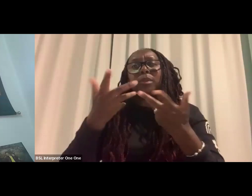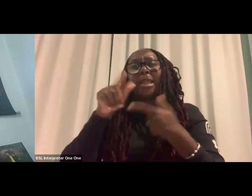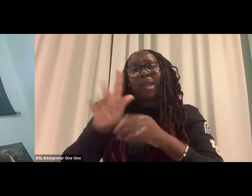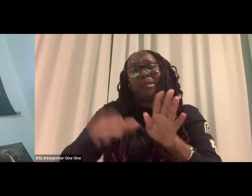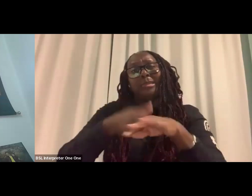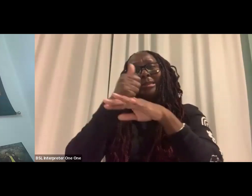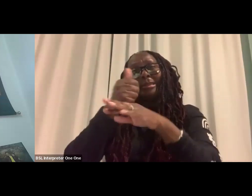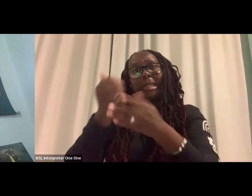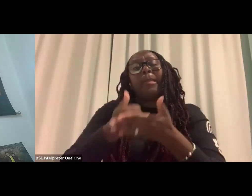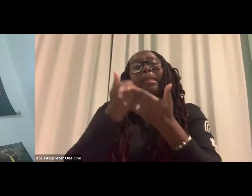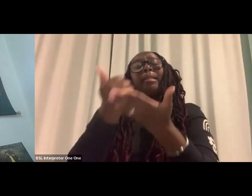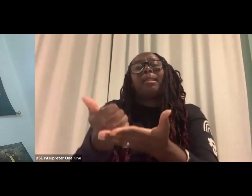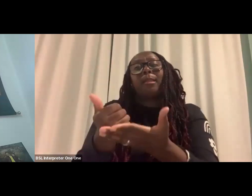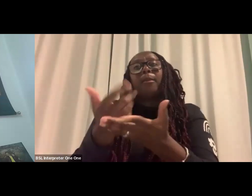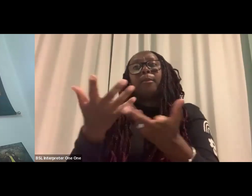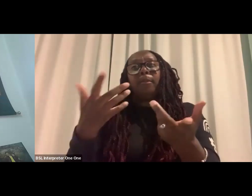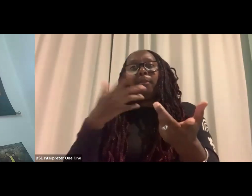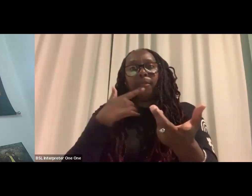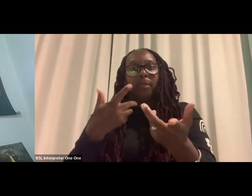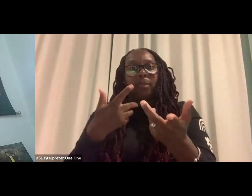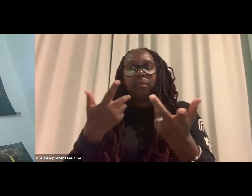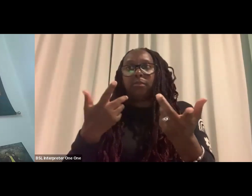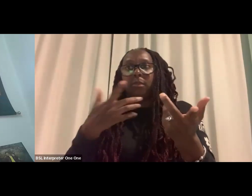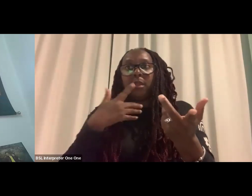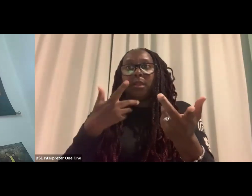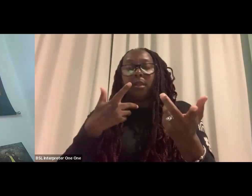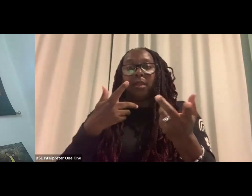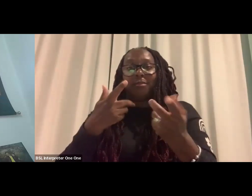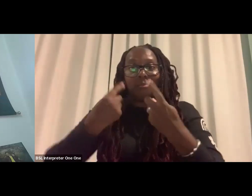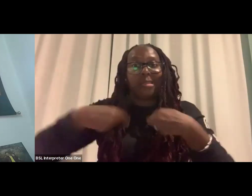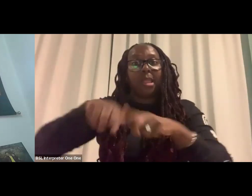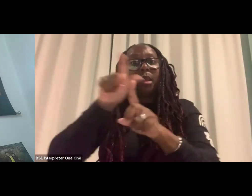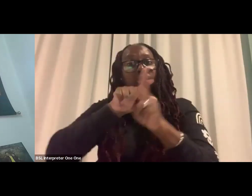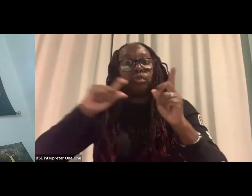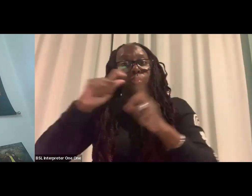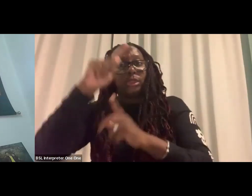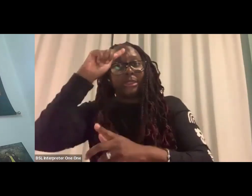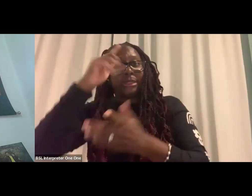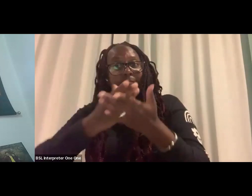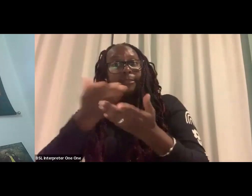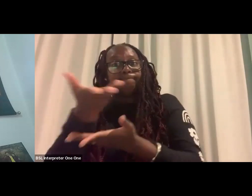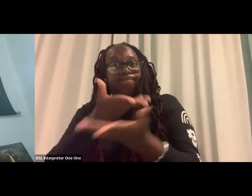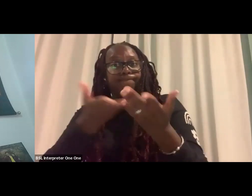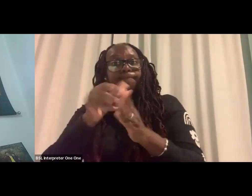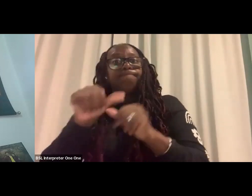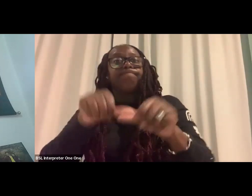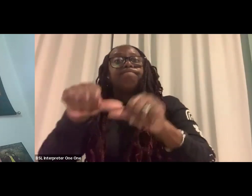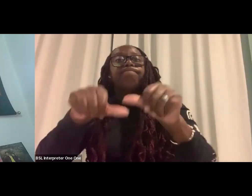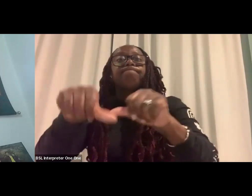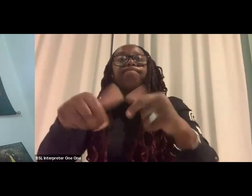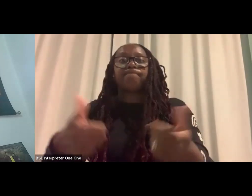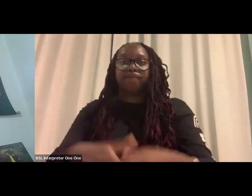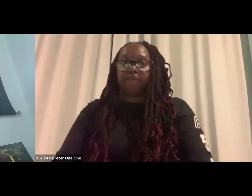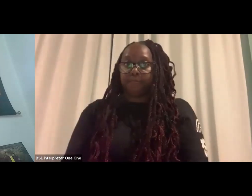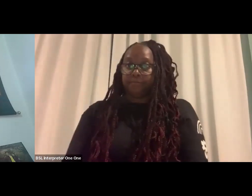GNH index helps participation of our communities in the decision-making process. So